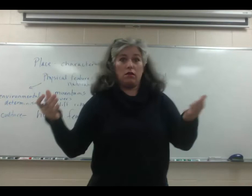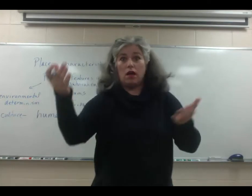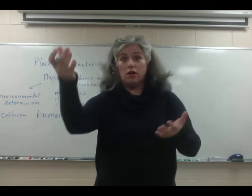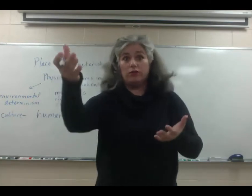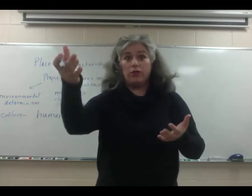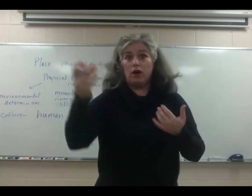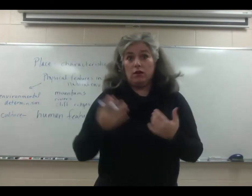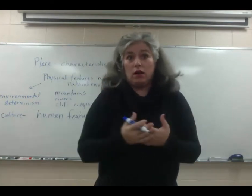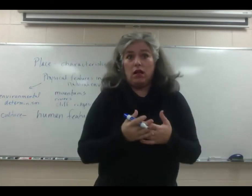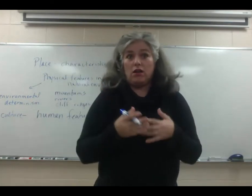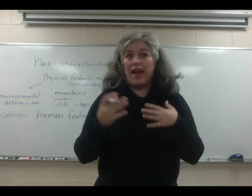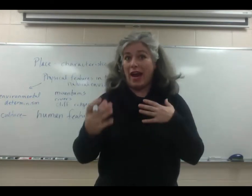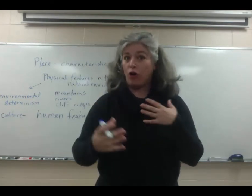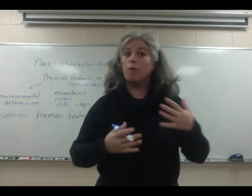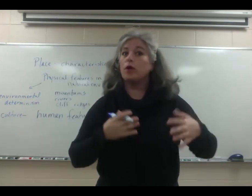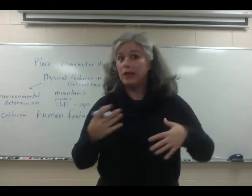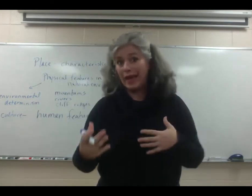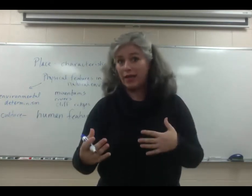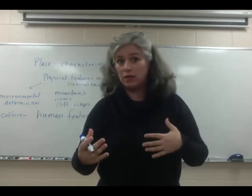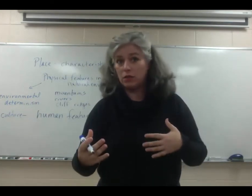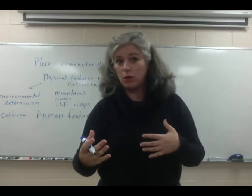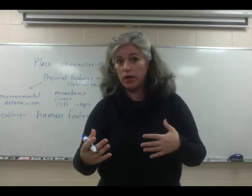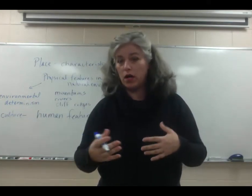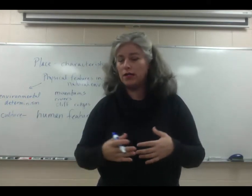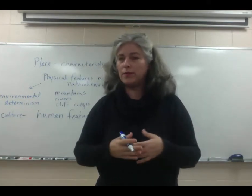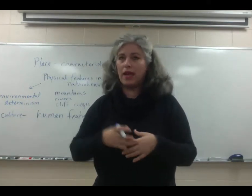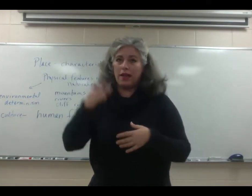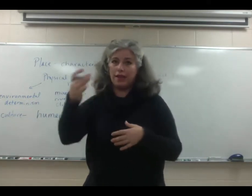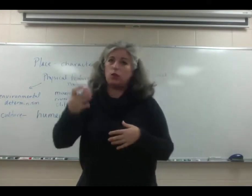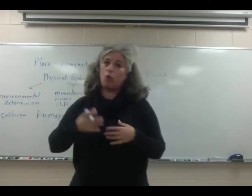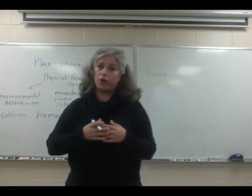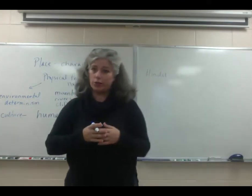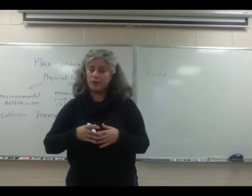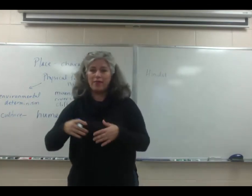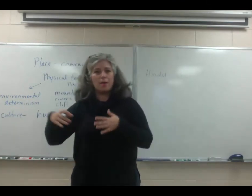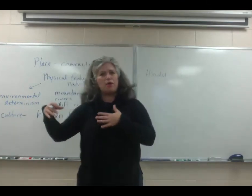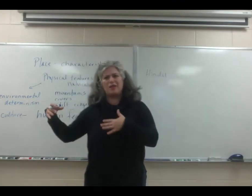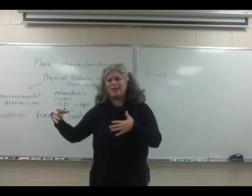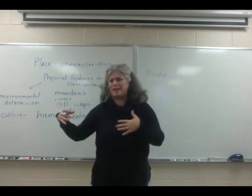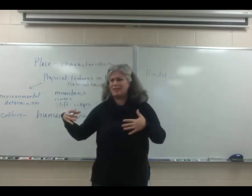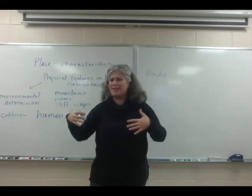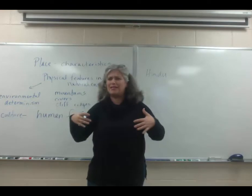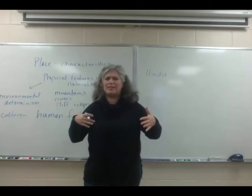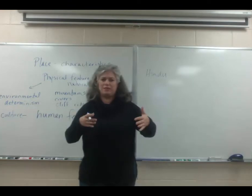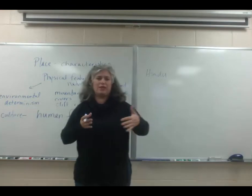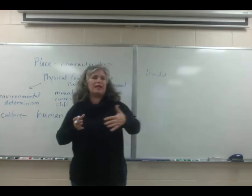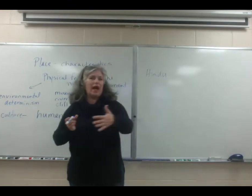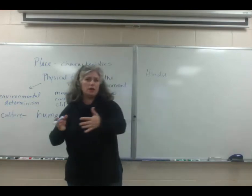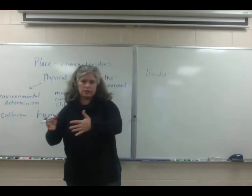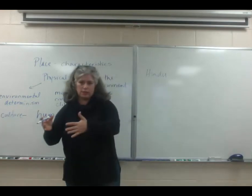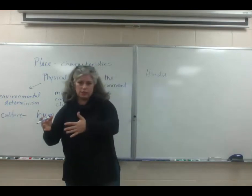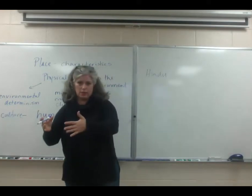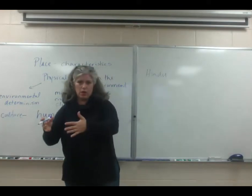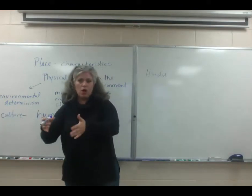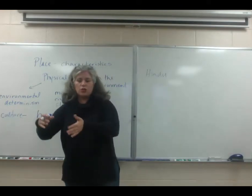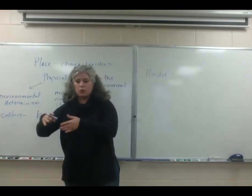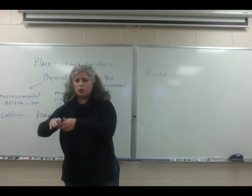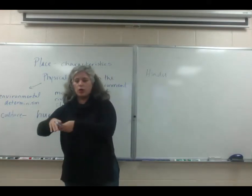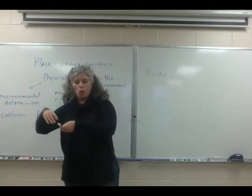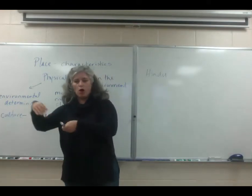lot of arable land, what we call it, and they needed water. And they built an extensive canal system to bring water